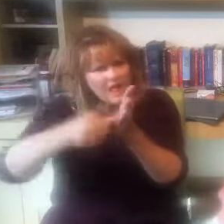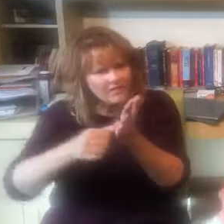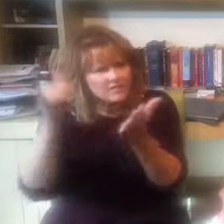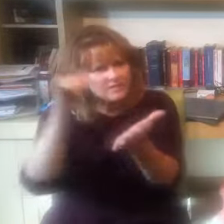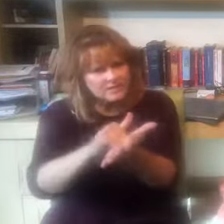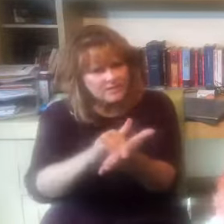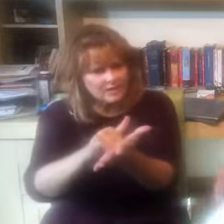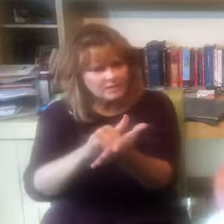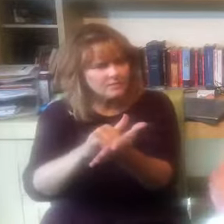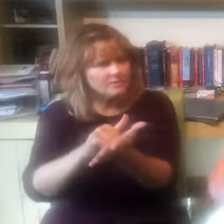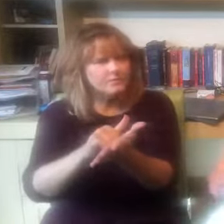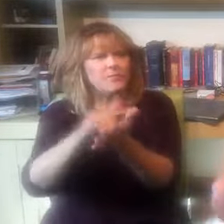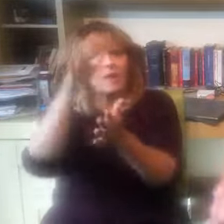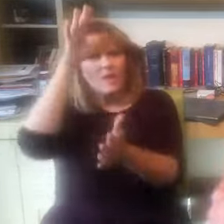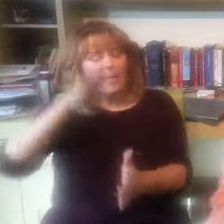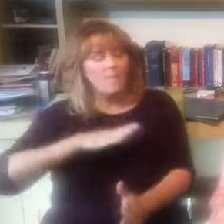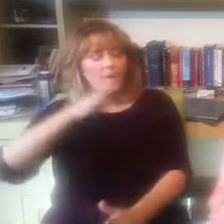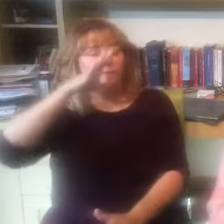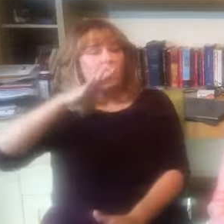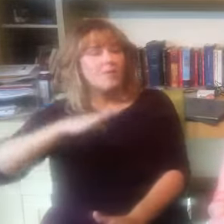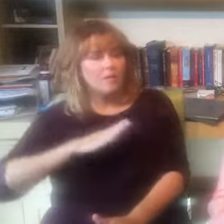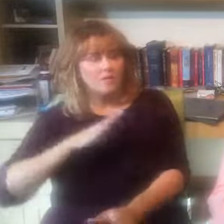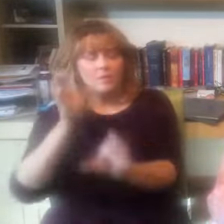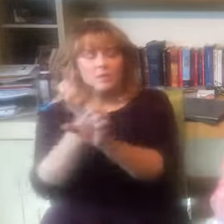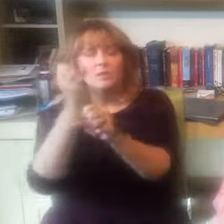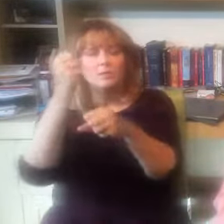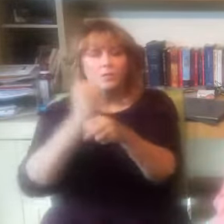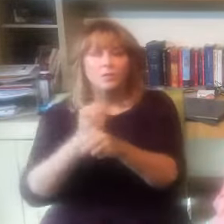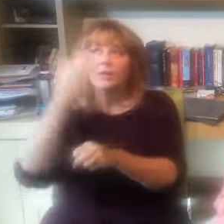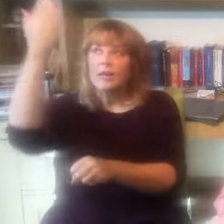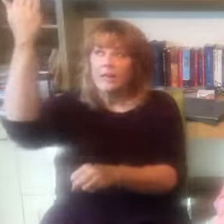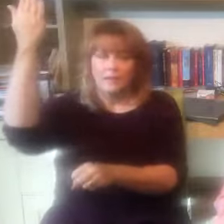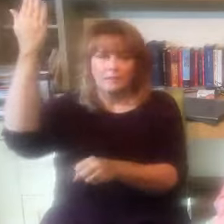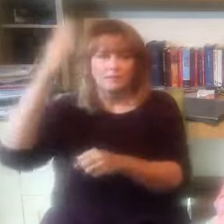that. Male and female created he them.